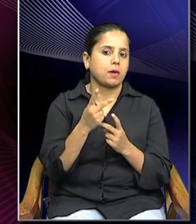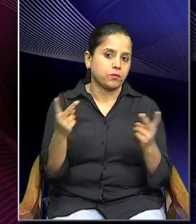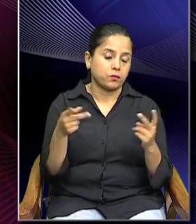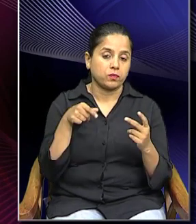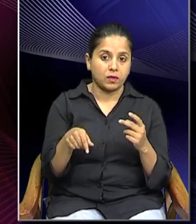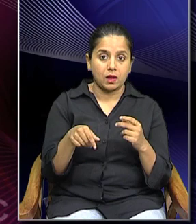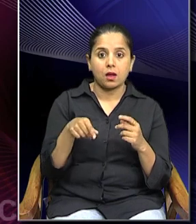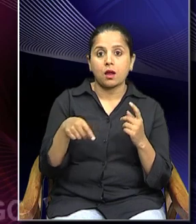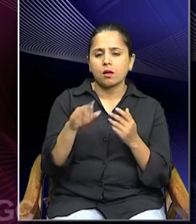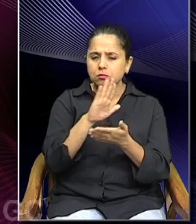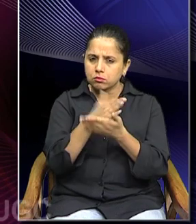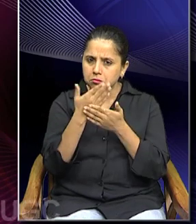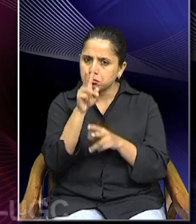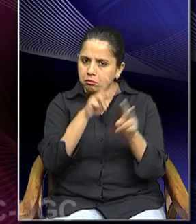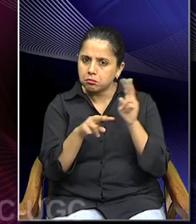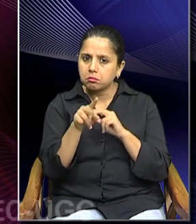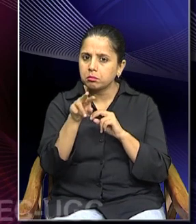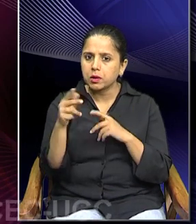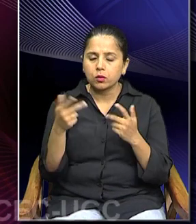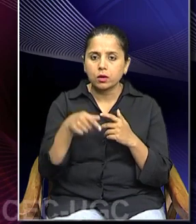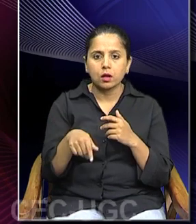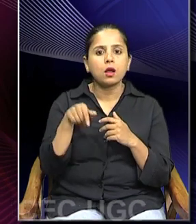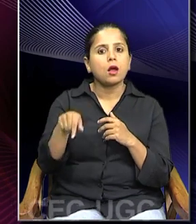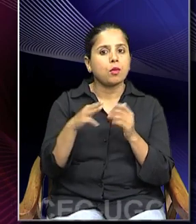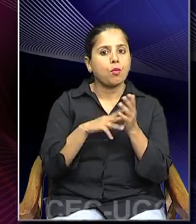classical interpretation of the development of the